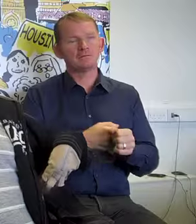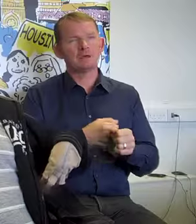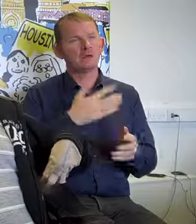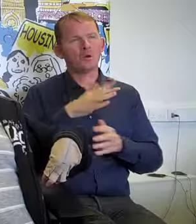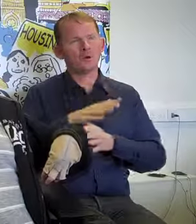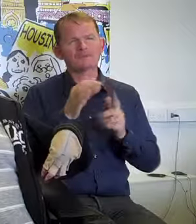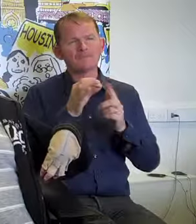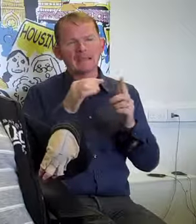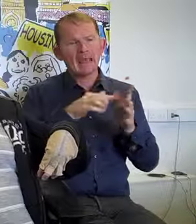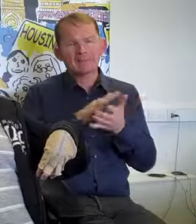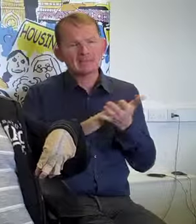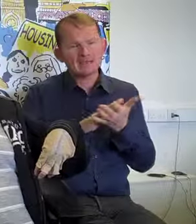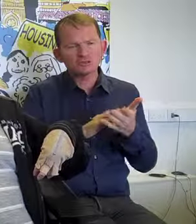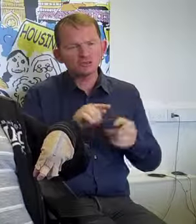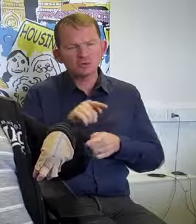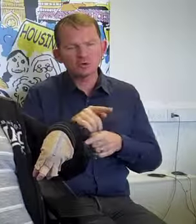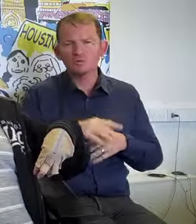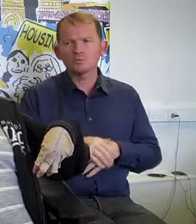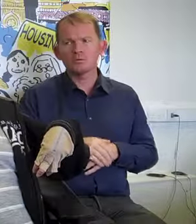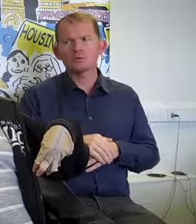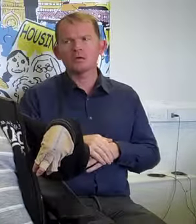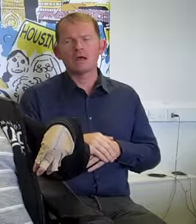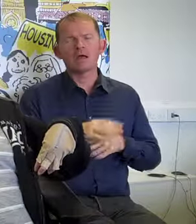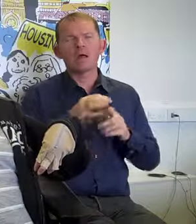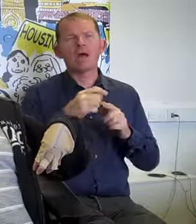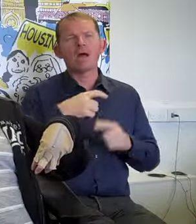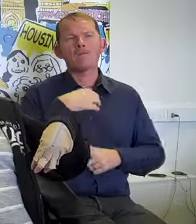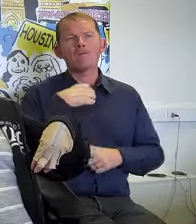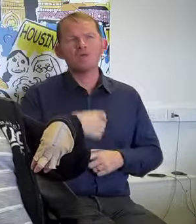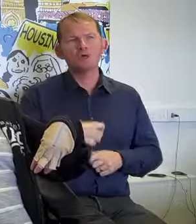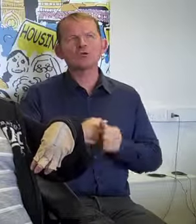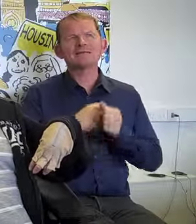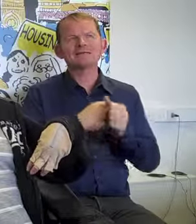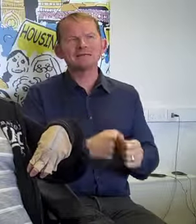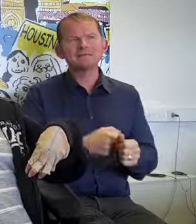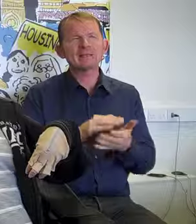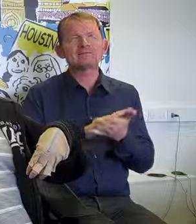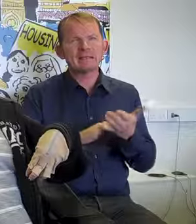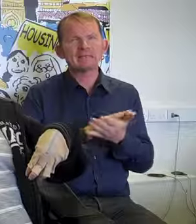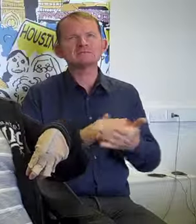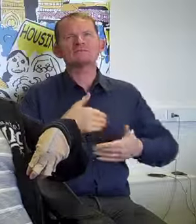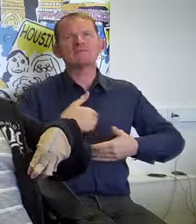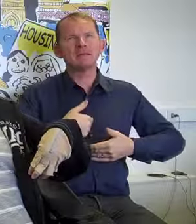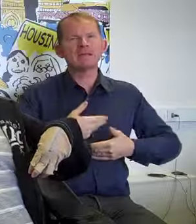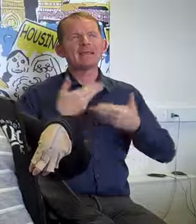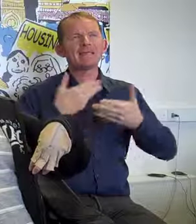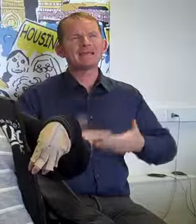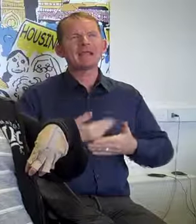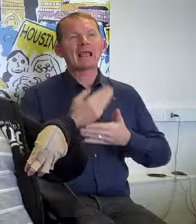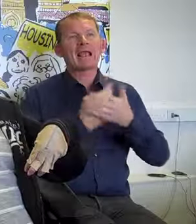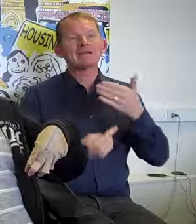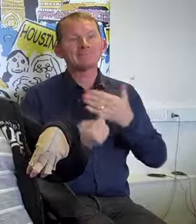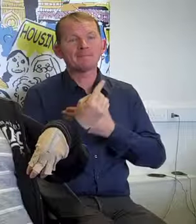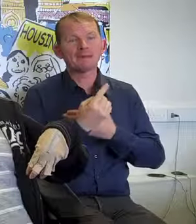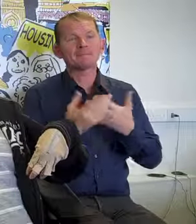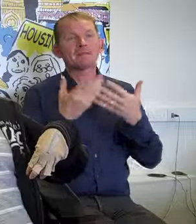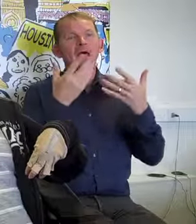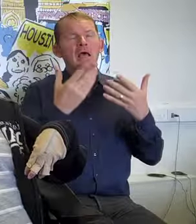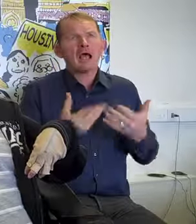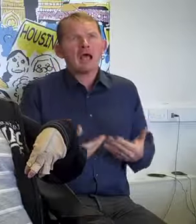Dave? A personal assistant means to me being independent and having